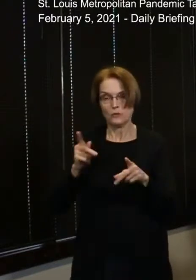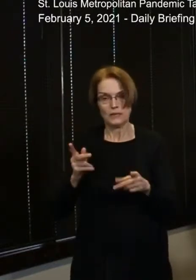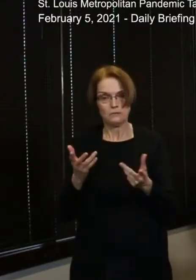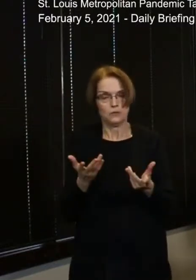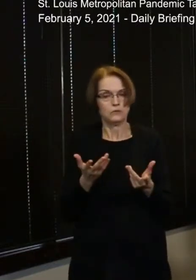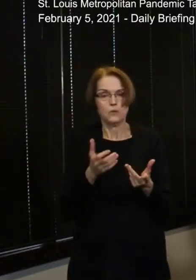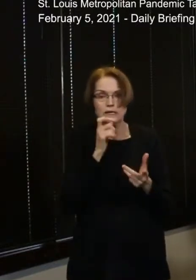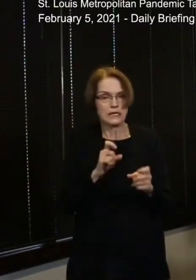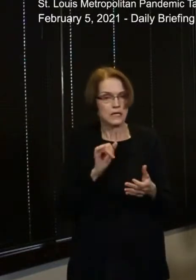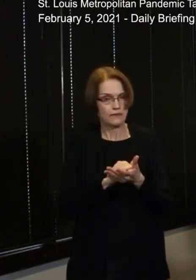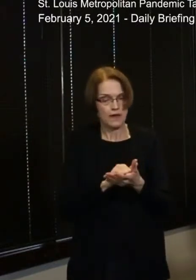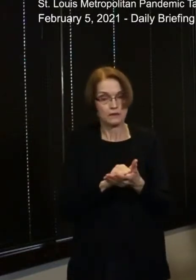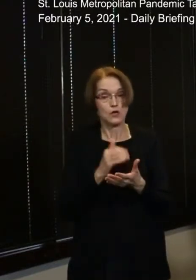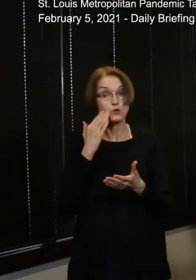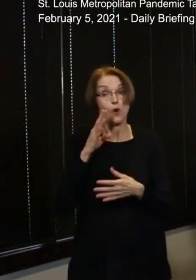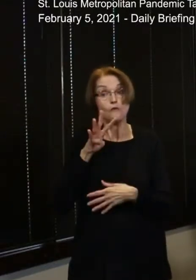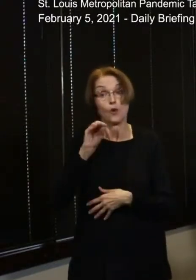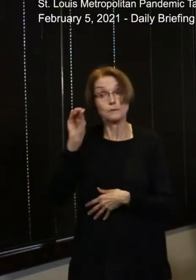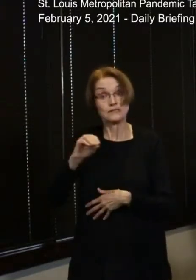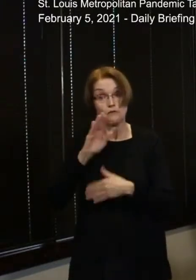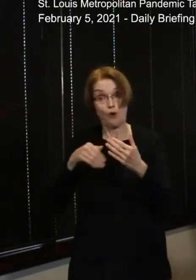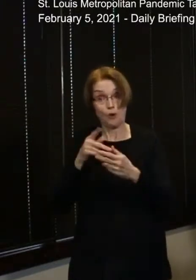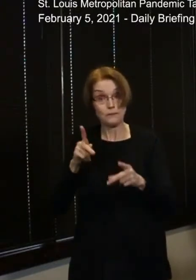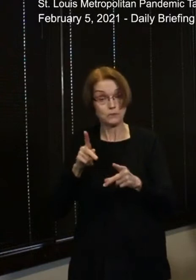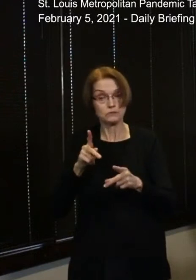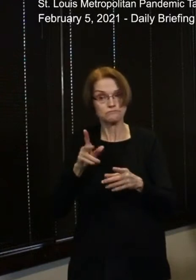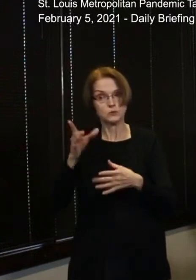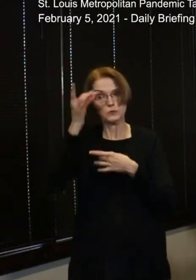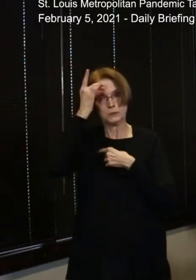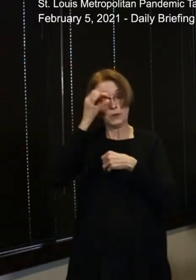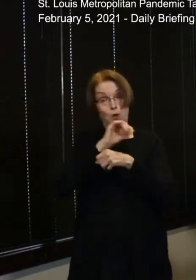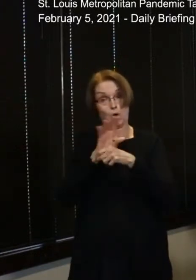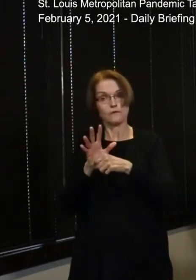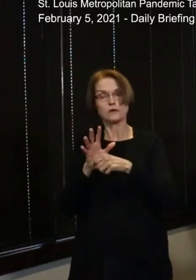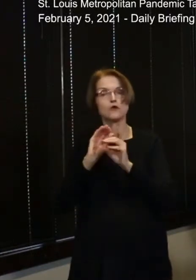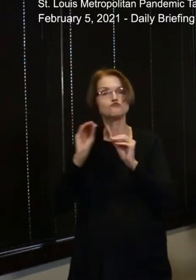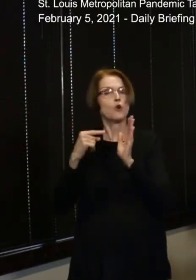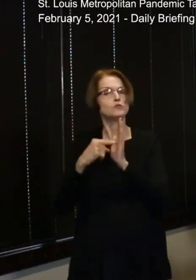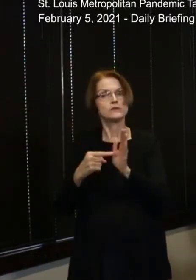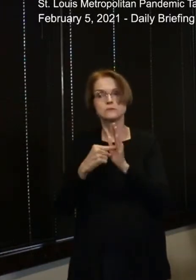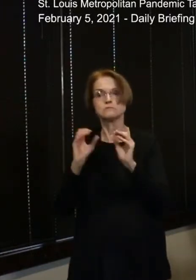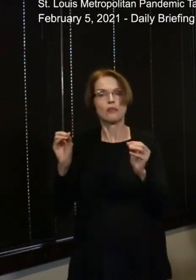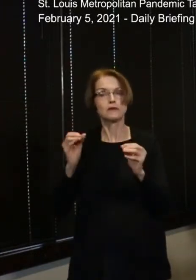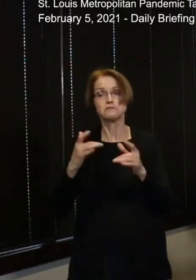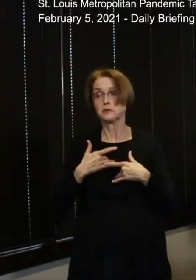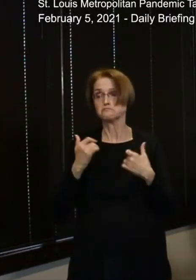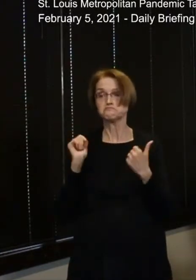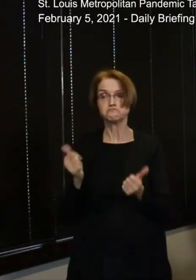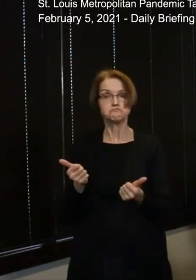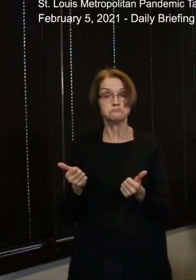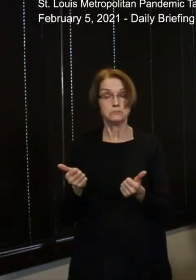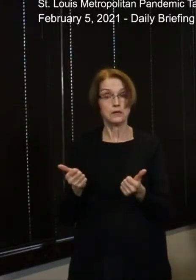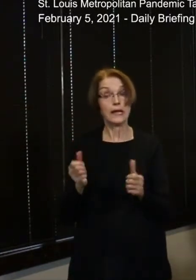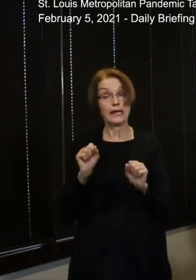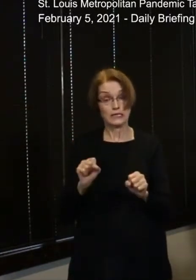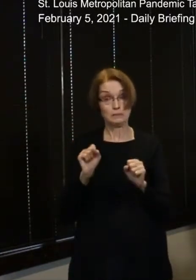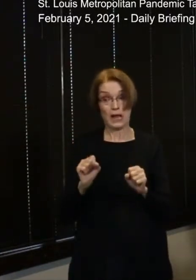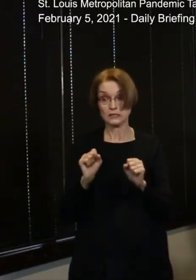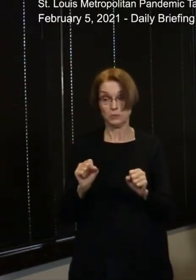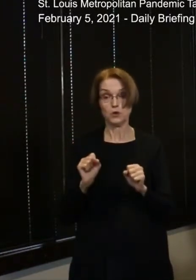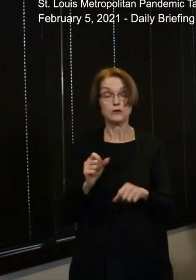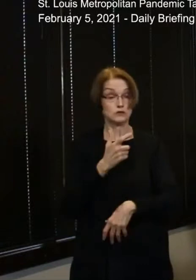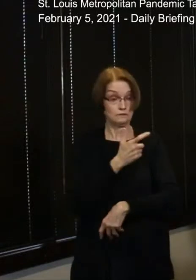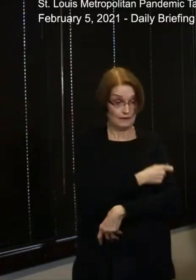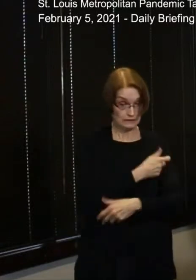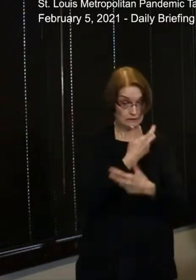are asymptomatic, so they don't have any symptoms at all. So it is possible for somebody to have gotten